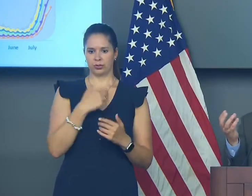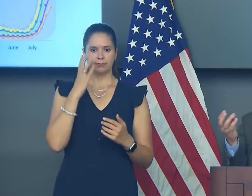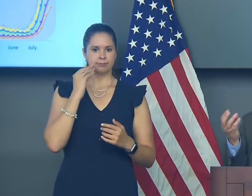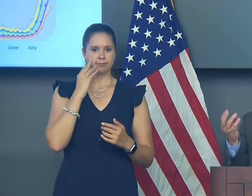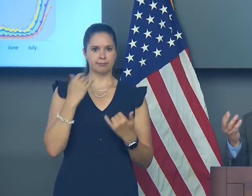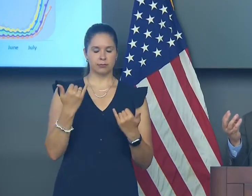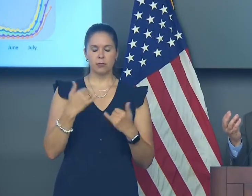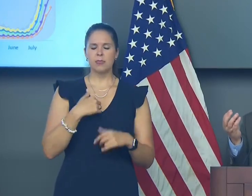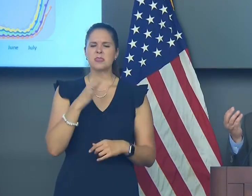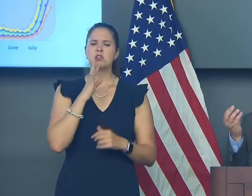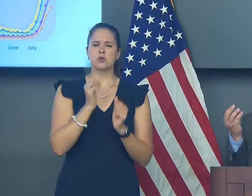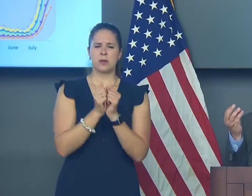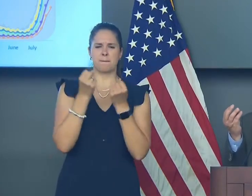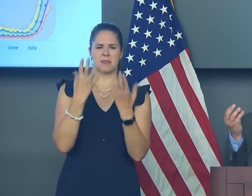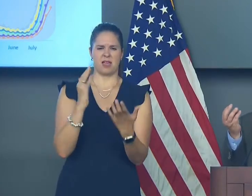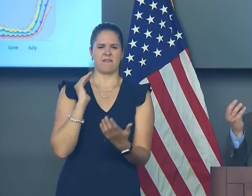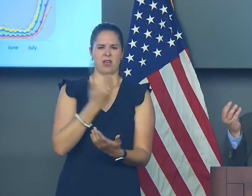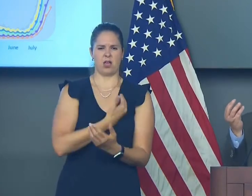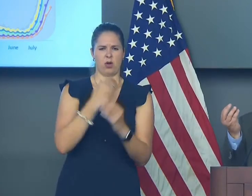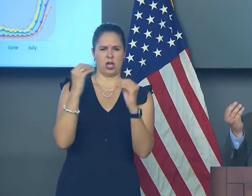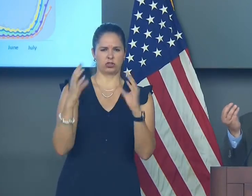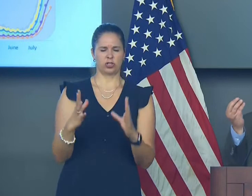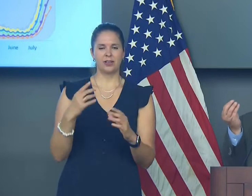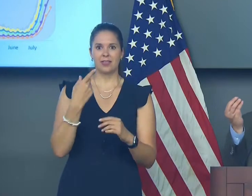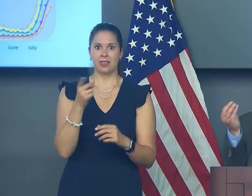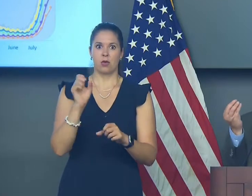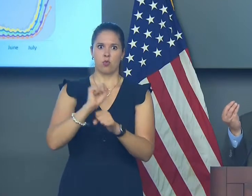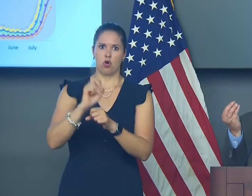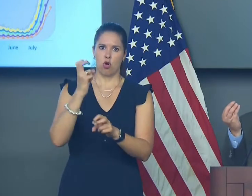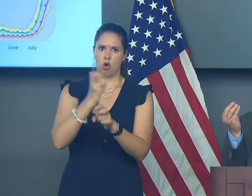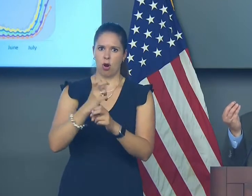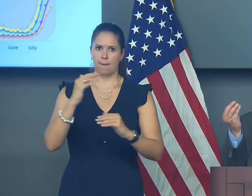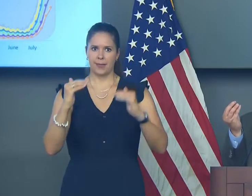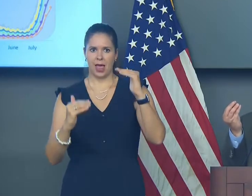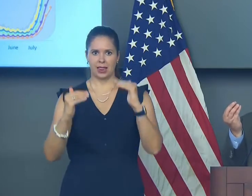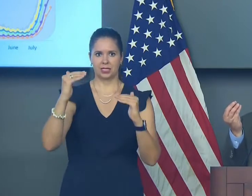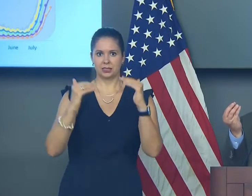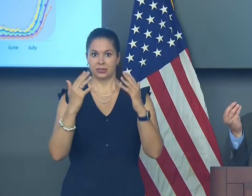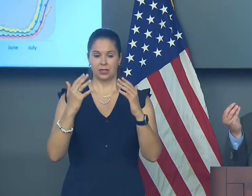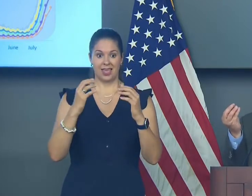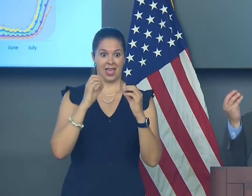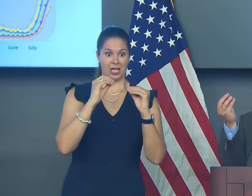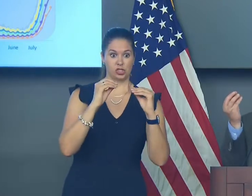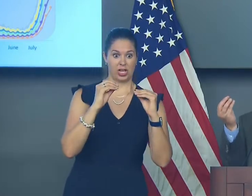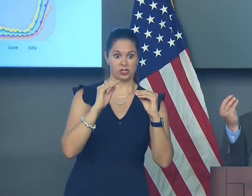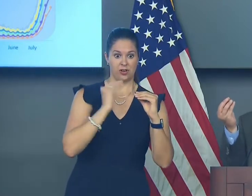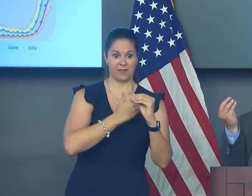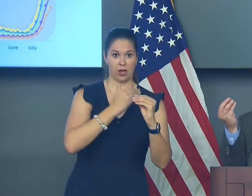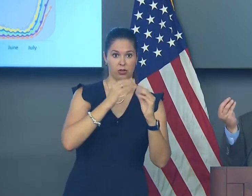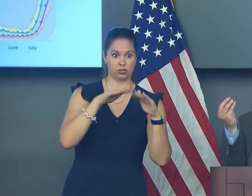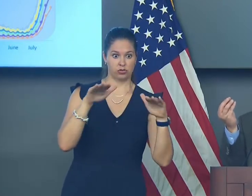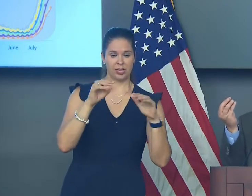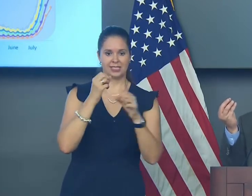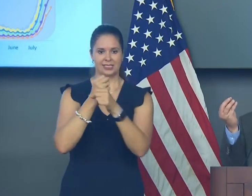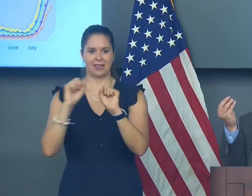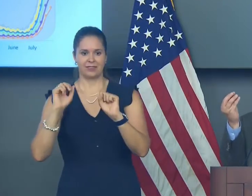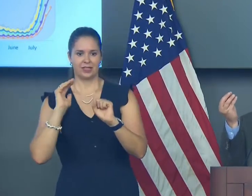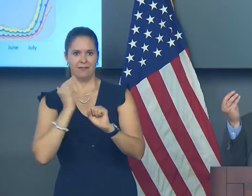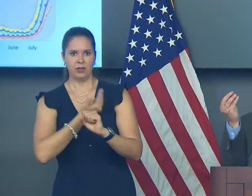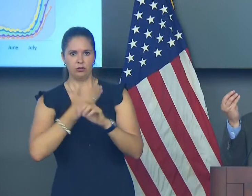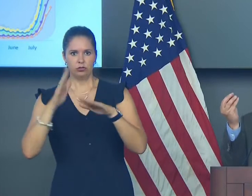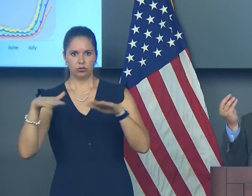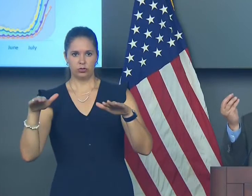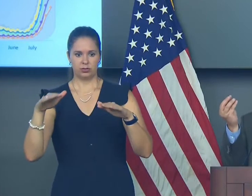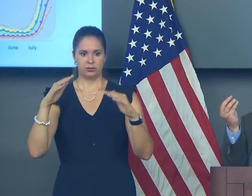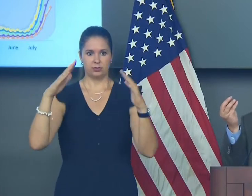I've talked with many of our educators, and they're working very hard to balance two things: the education of our children and the safety of our children. And